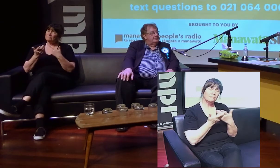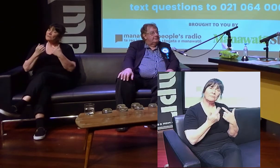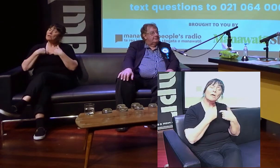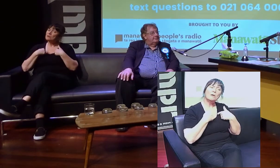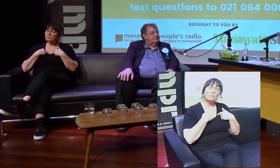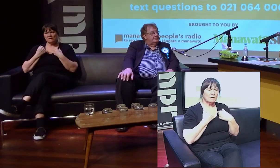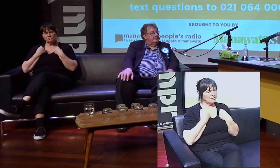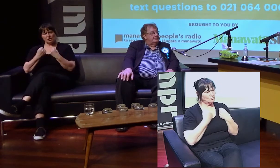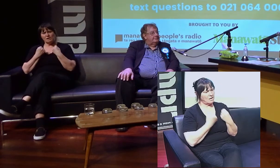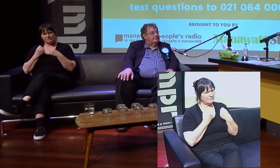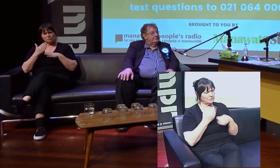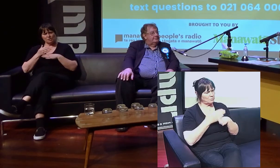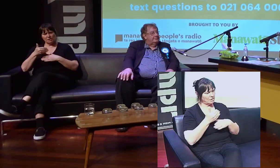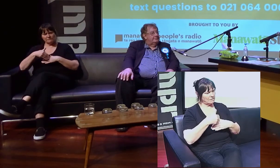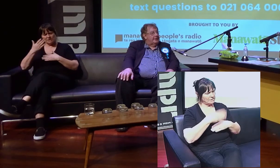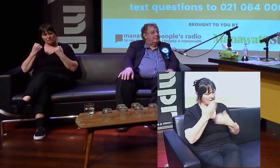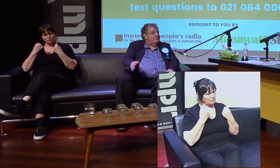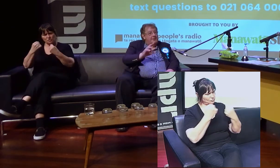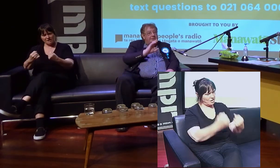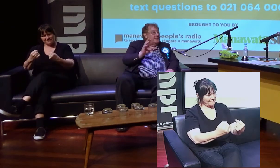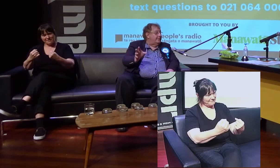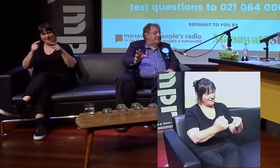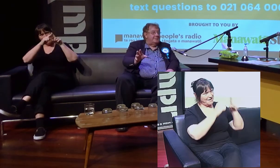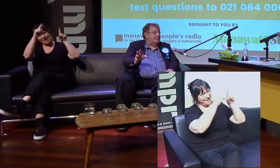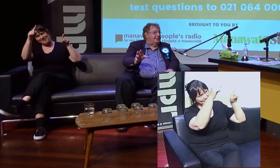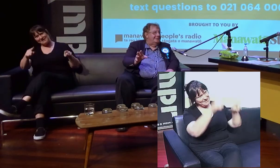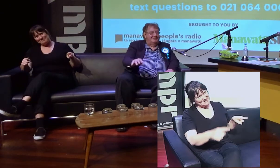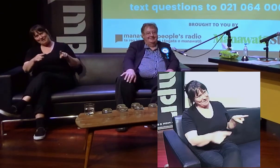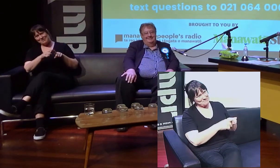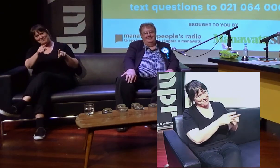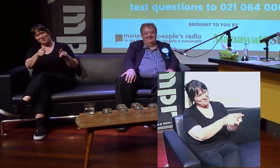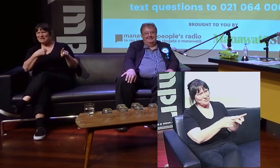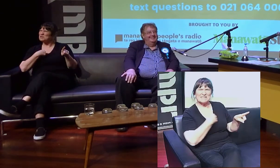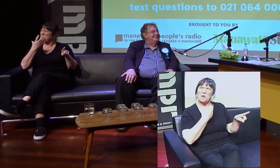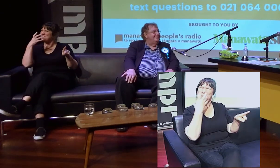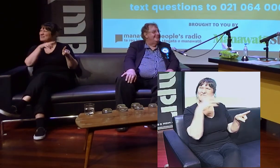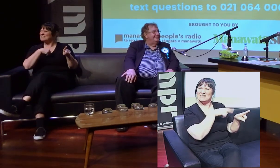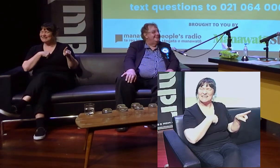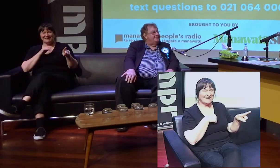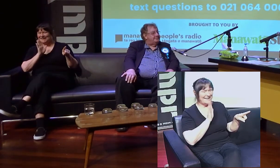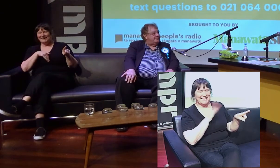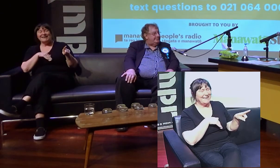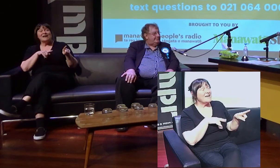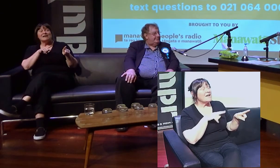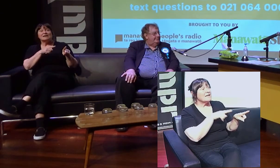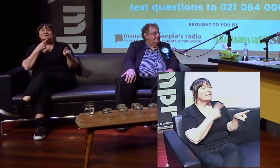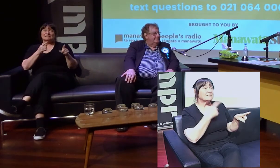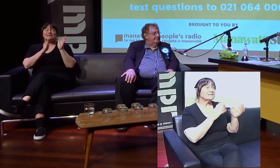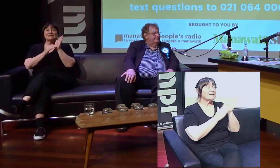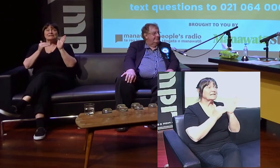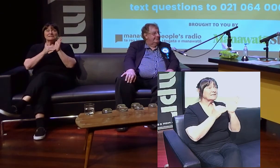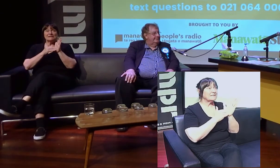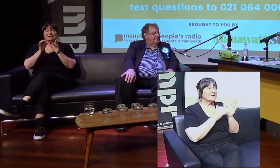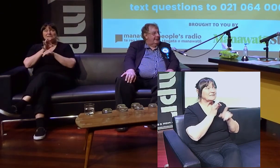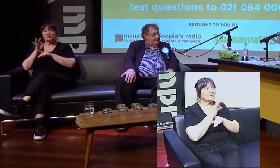a new Conservative billboard, and it says New Zealand... My face is my face, I'm sorry. No, this one just has words on it. It says NZ,